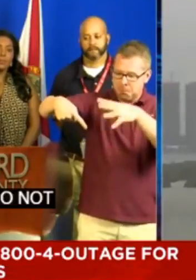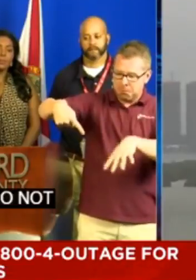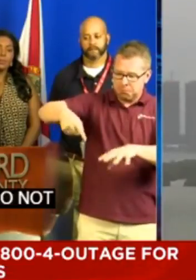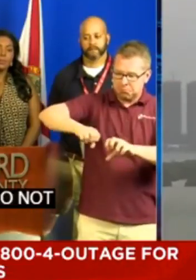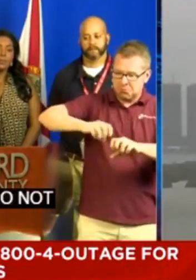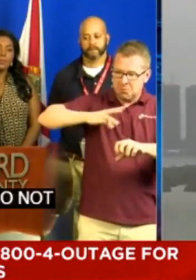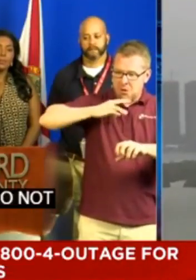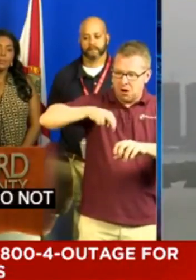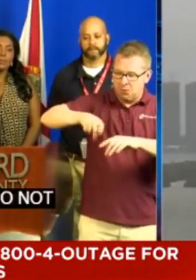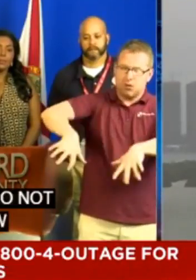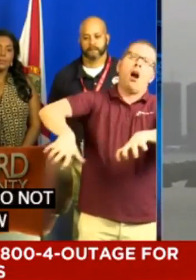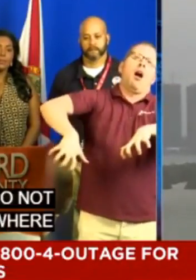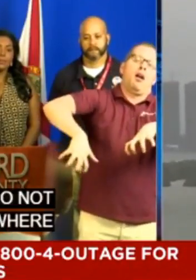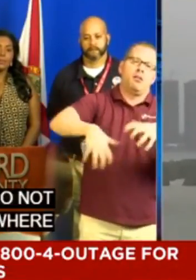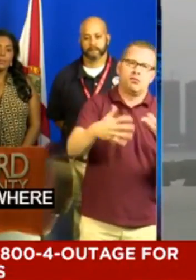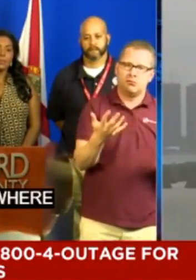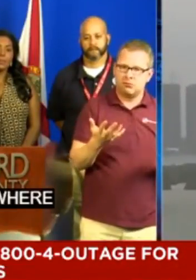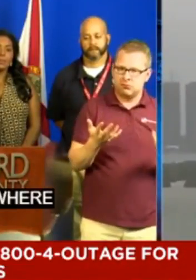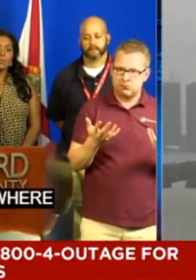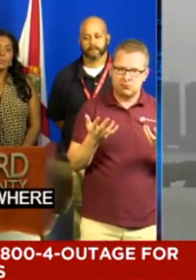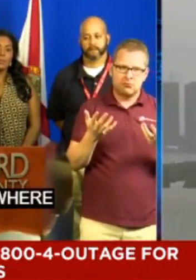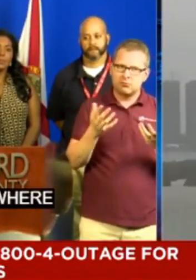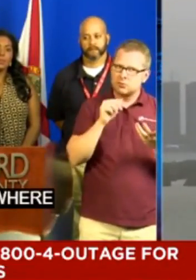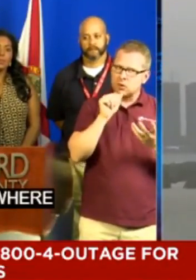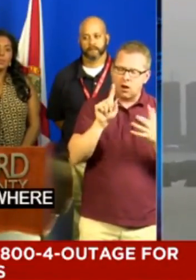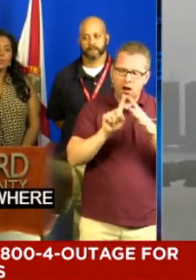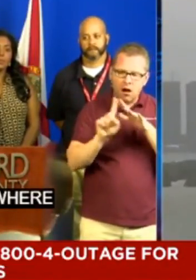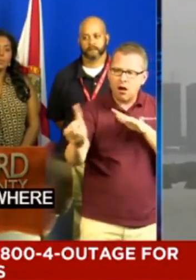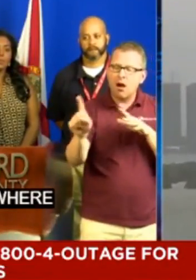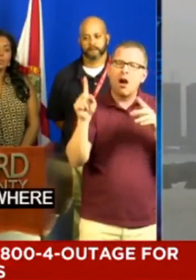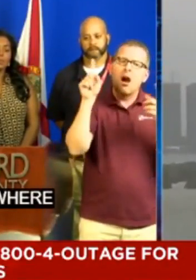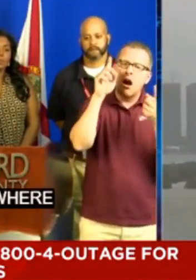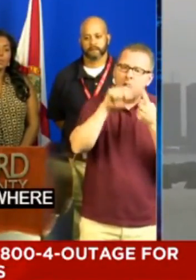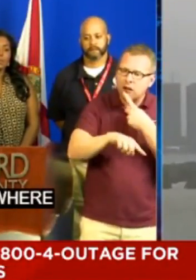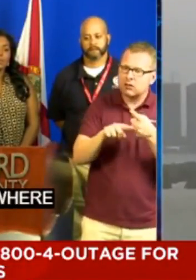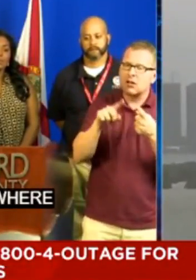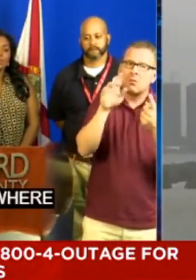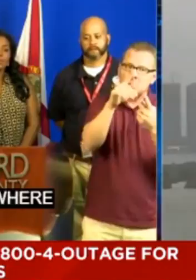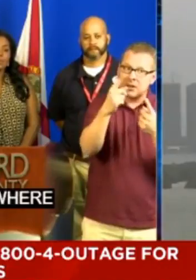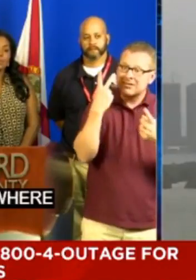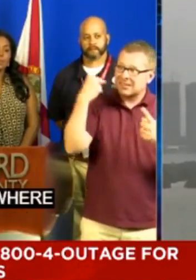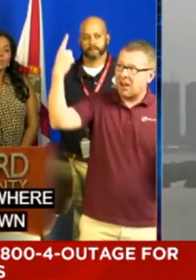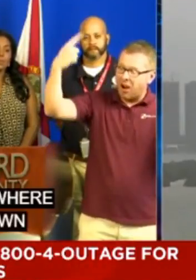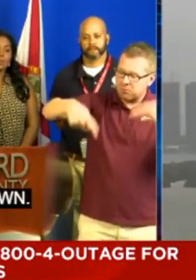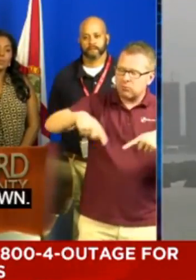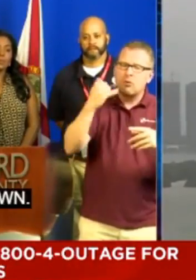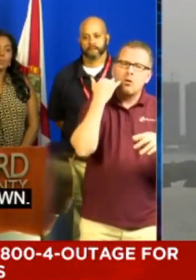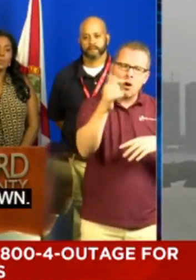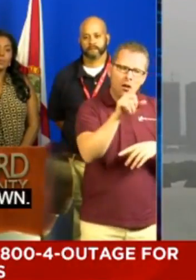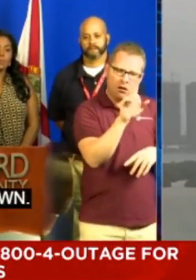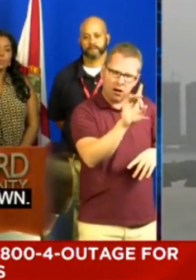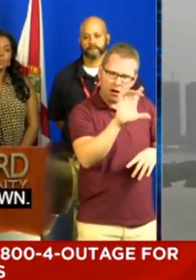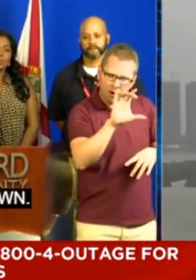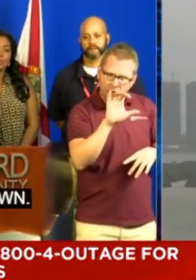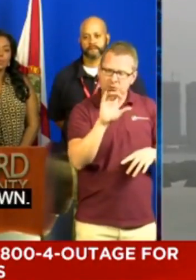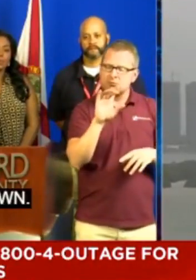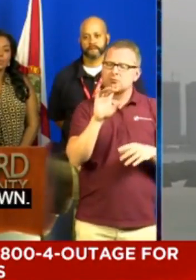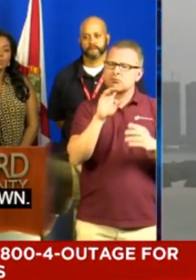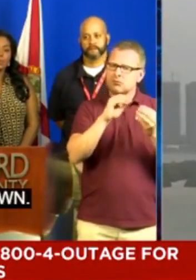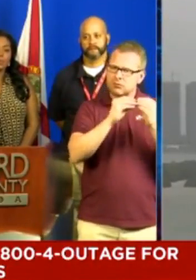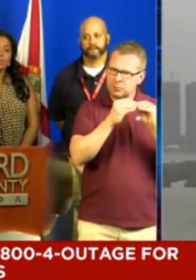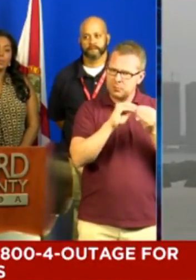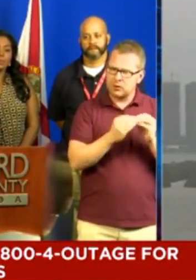approach it. Please call the 1-800 number that was provided. And I ask you and implore you, please